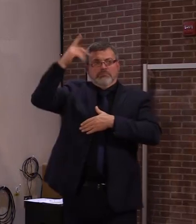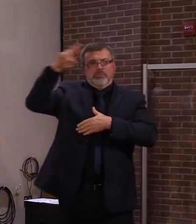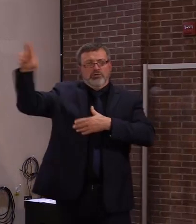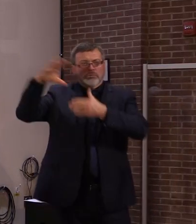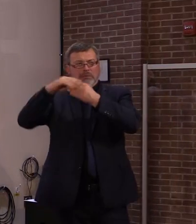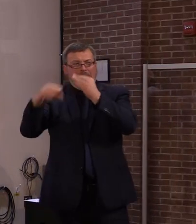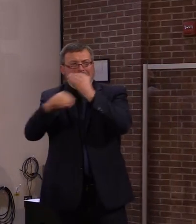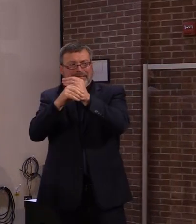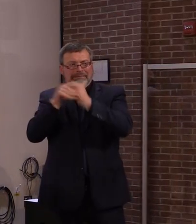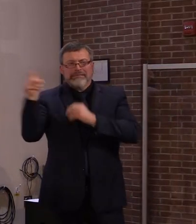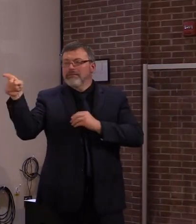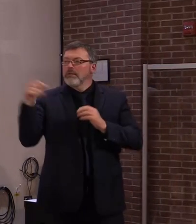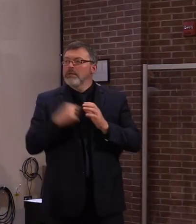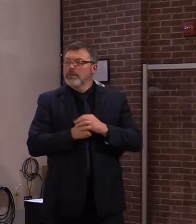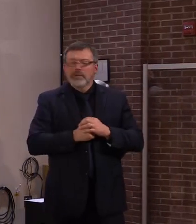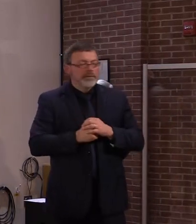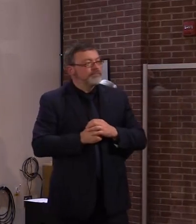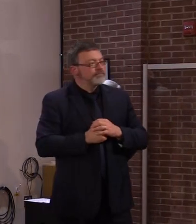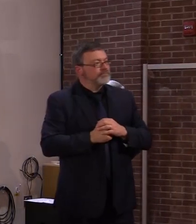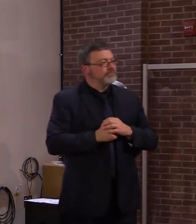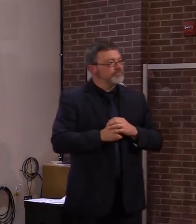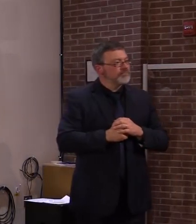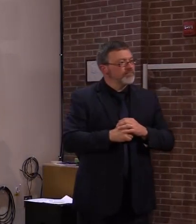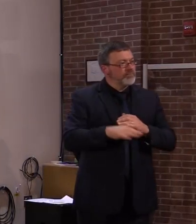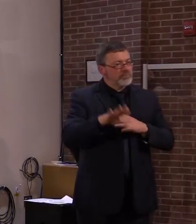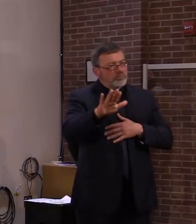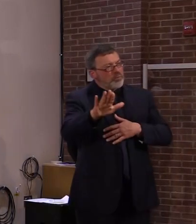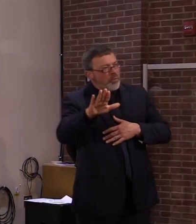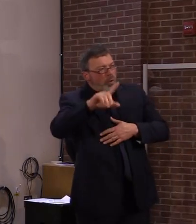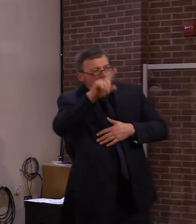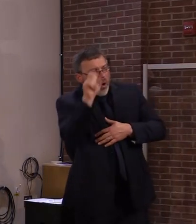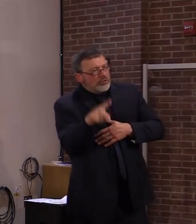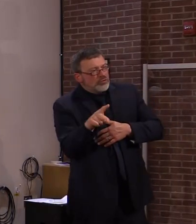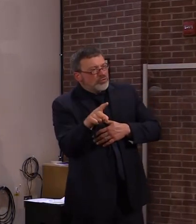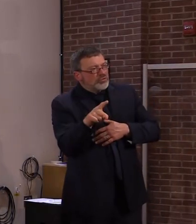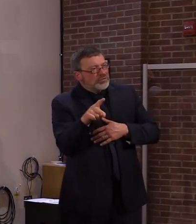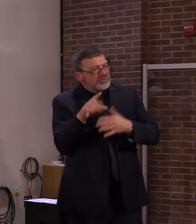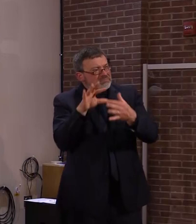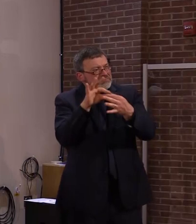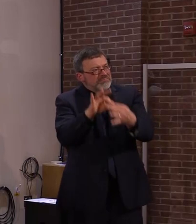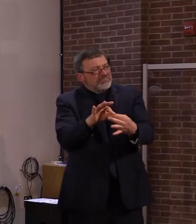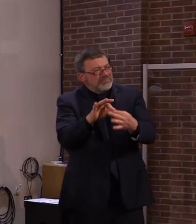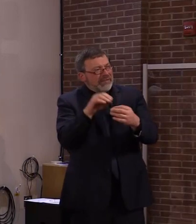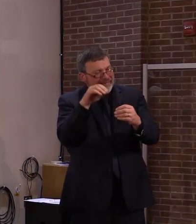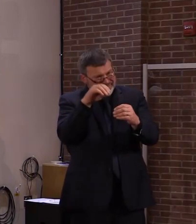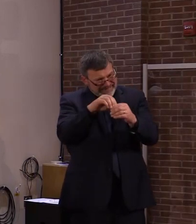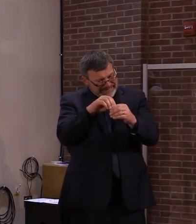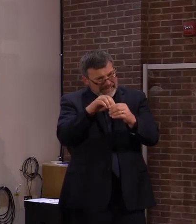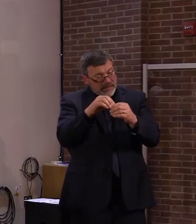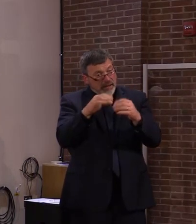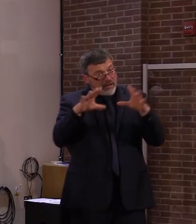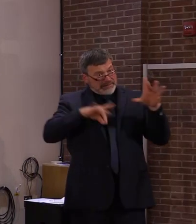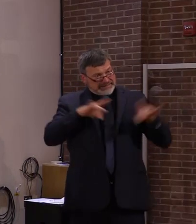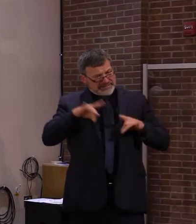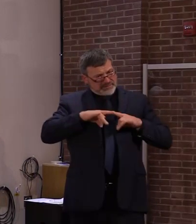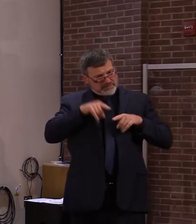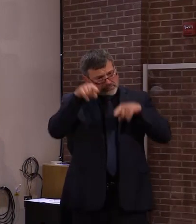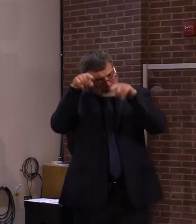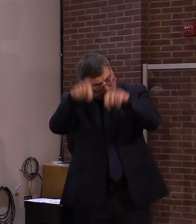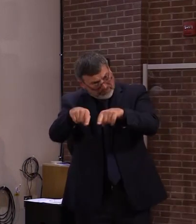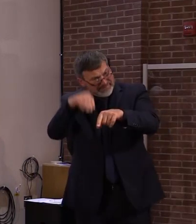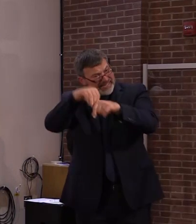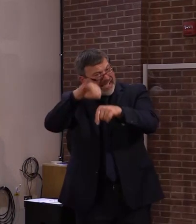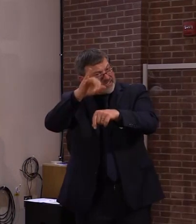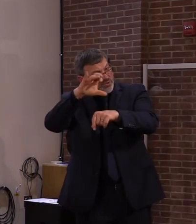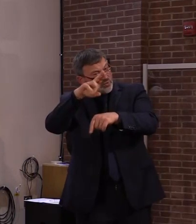Your guy, was there something about the nature of what cases are in the ICU that your question was asking? Yes,